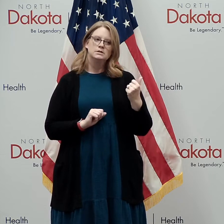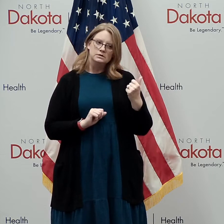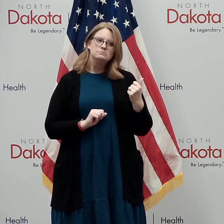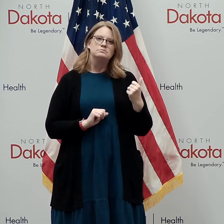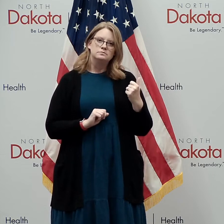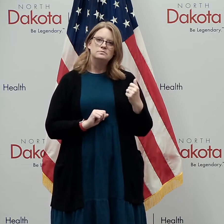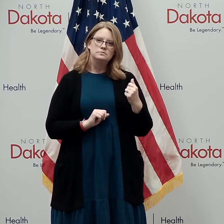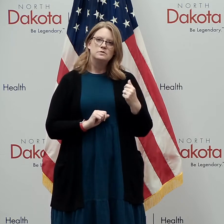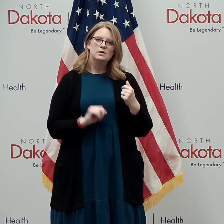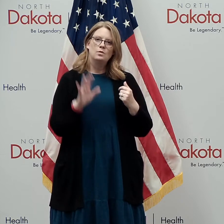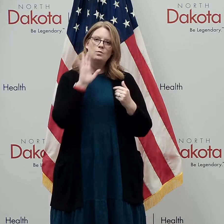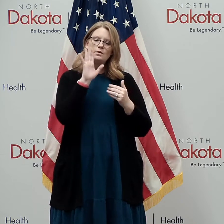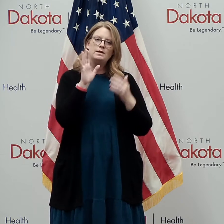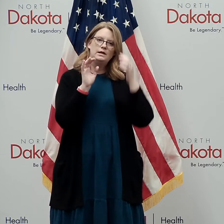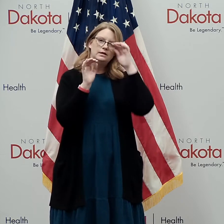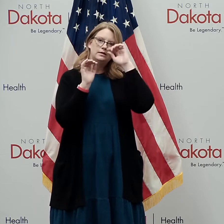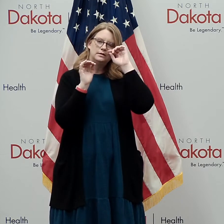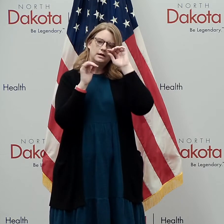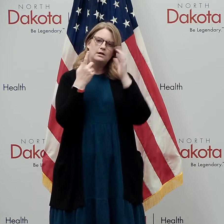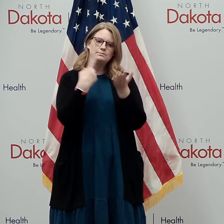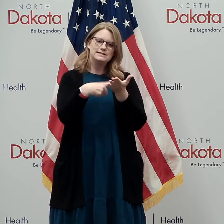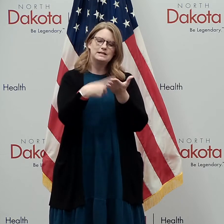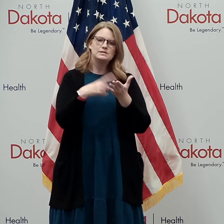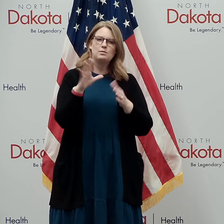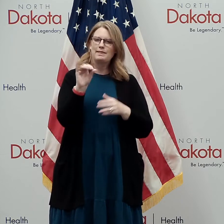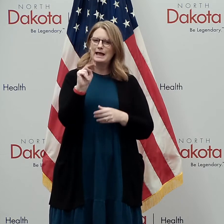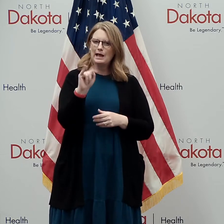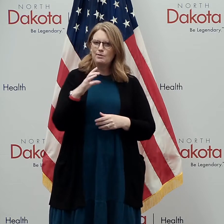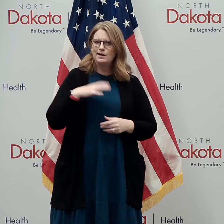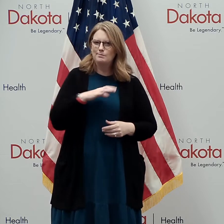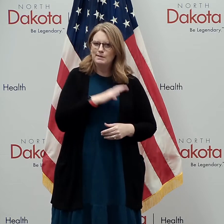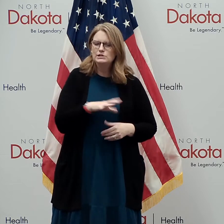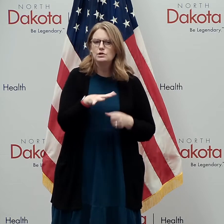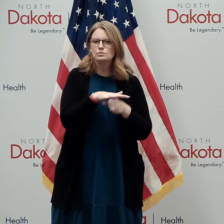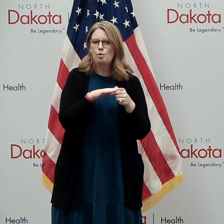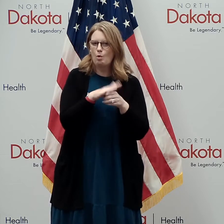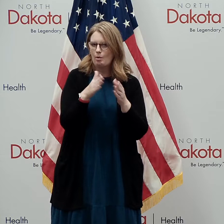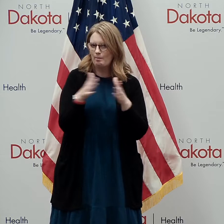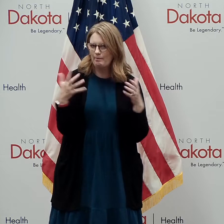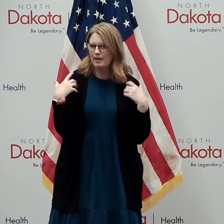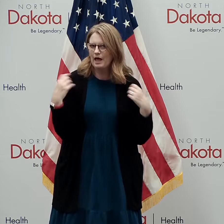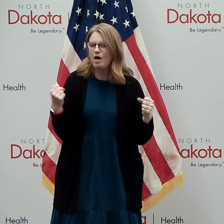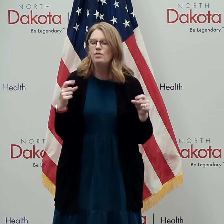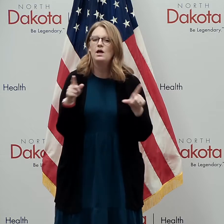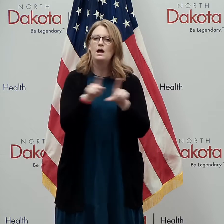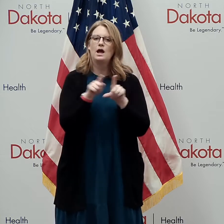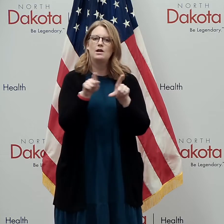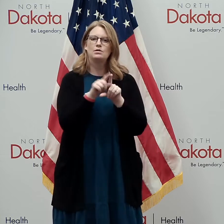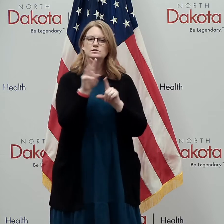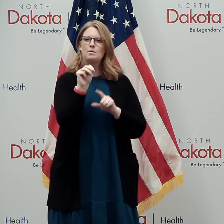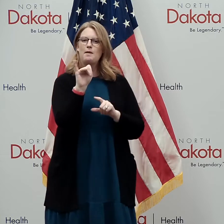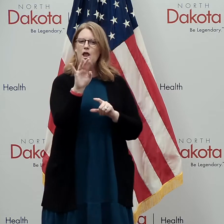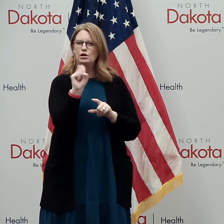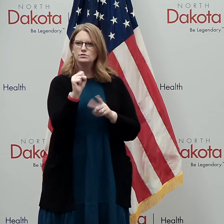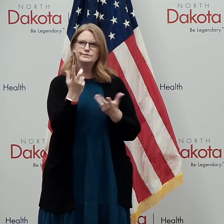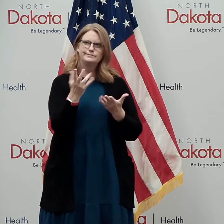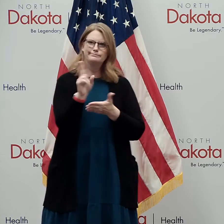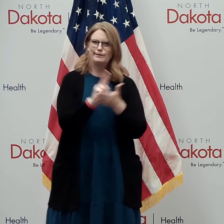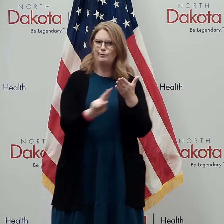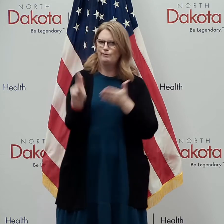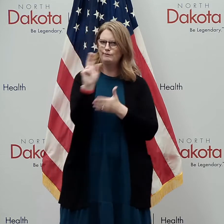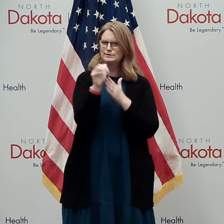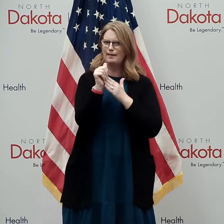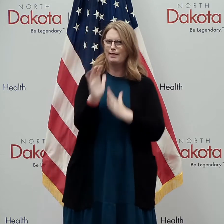we'll be reaching out to mayors and county commissioners and local public health officials in those communities, university